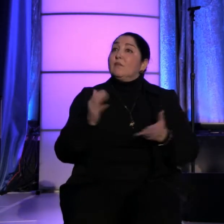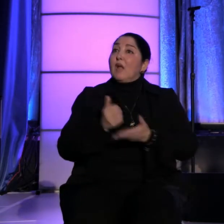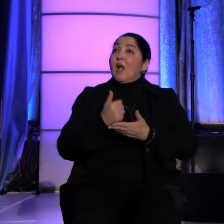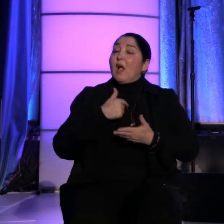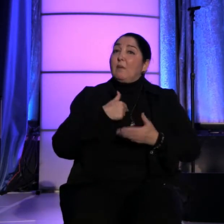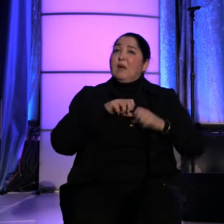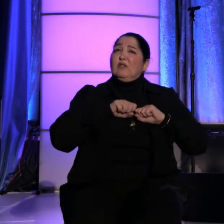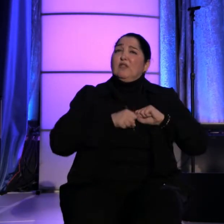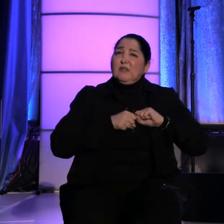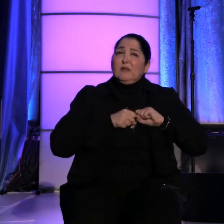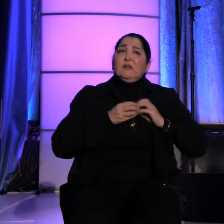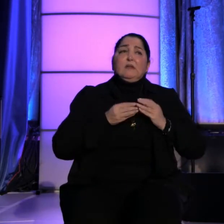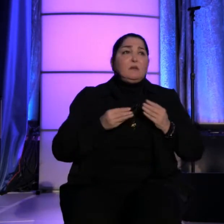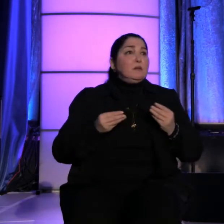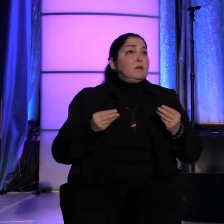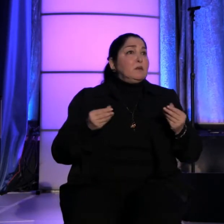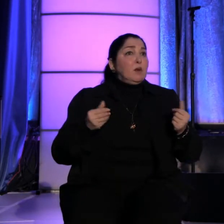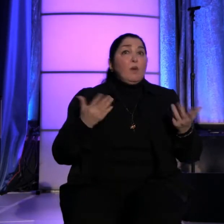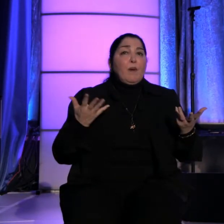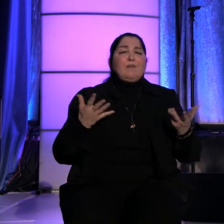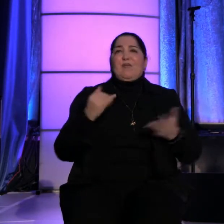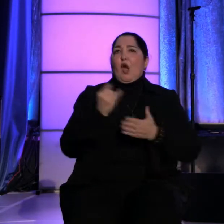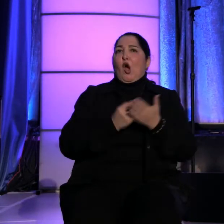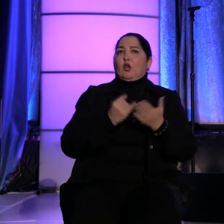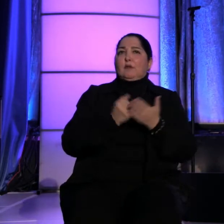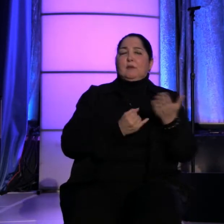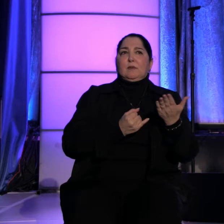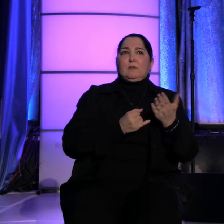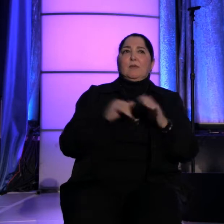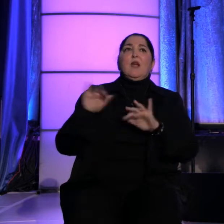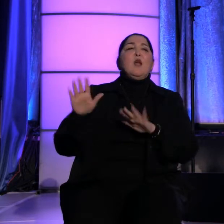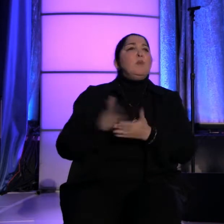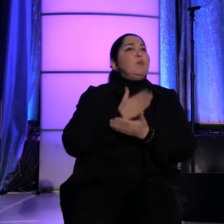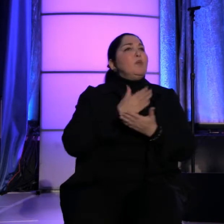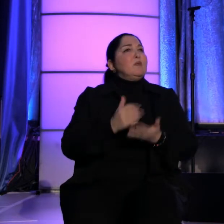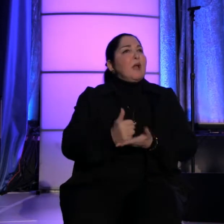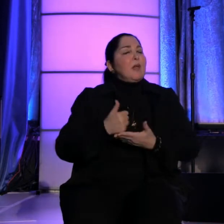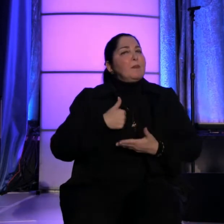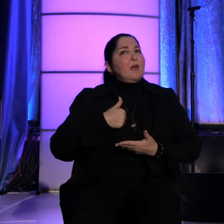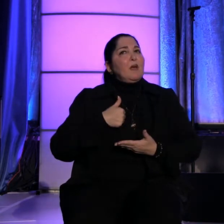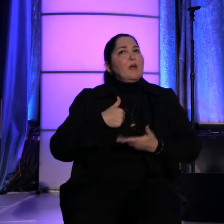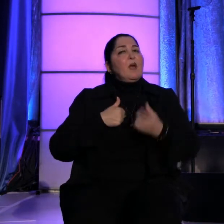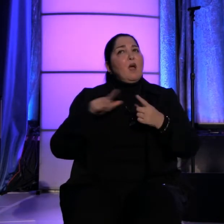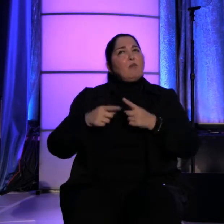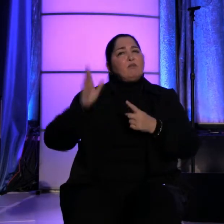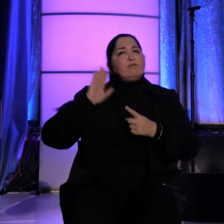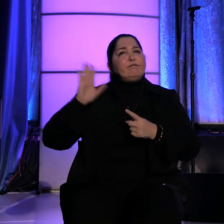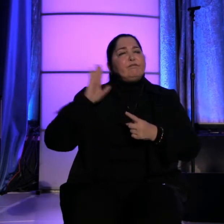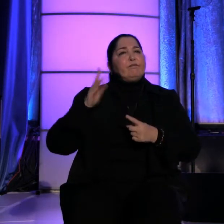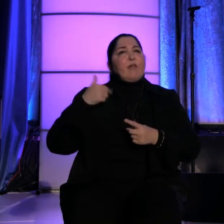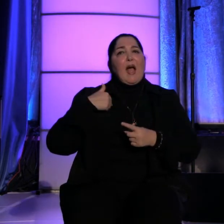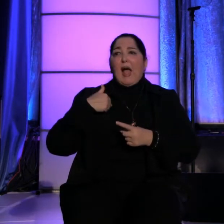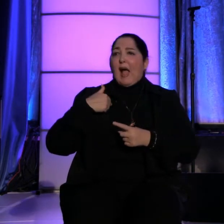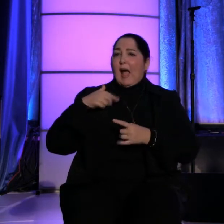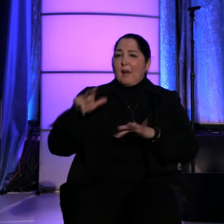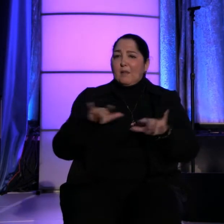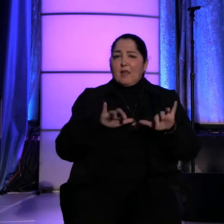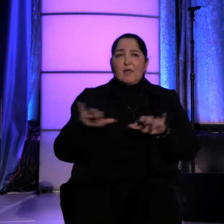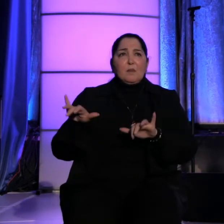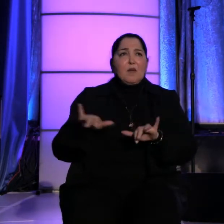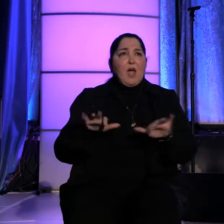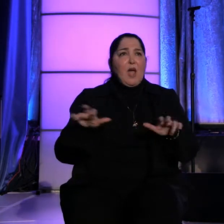grief, and music became my refuge, and I felt soothed when I played the piano, no matter what type of music I would